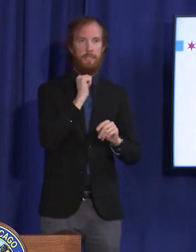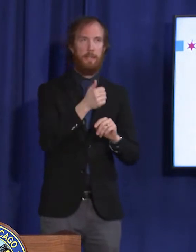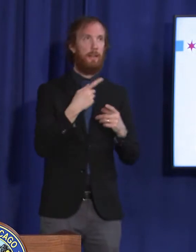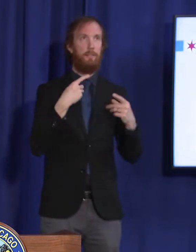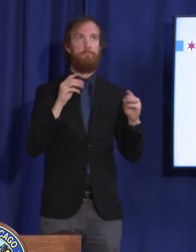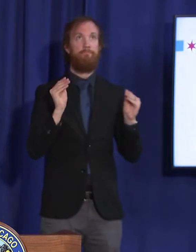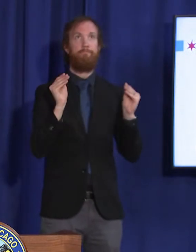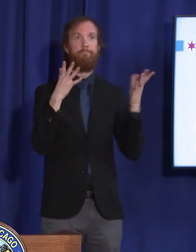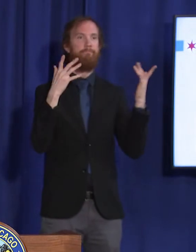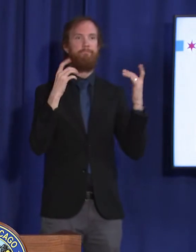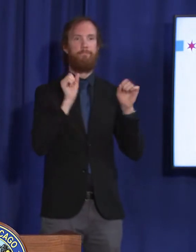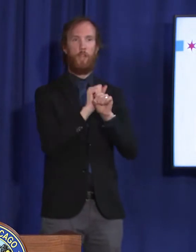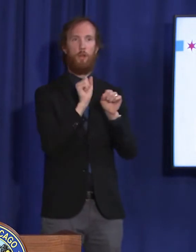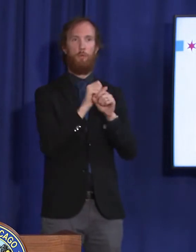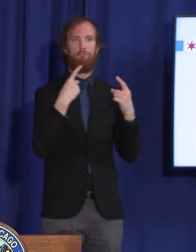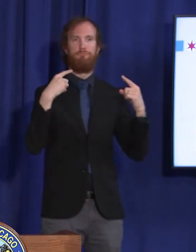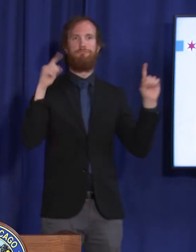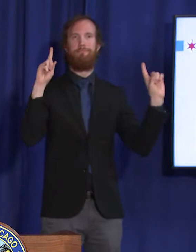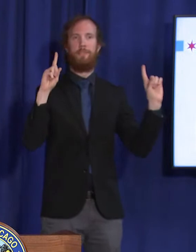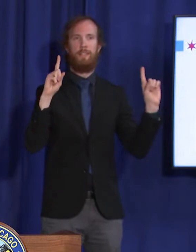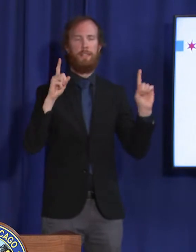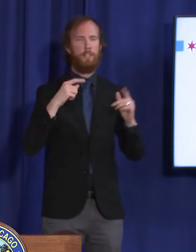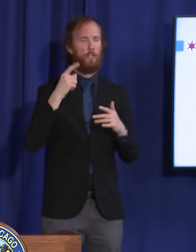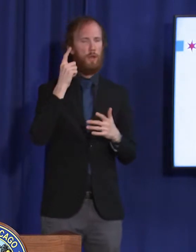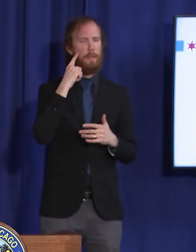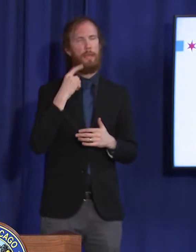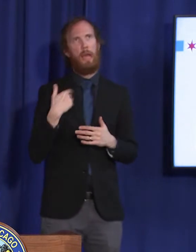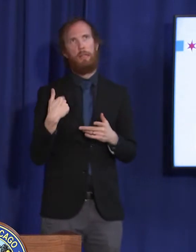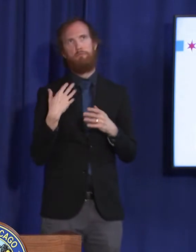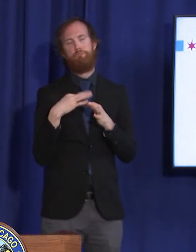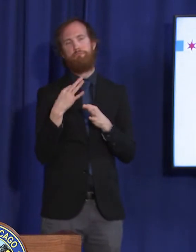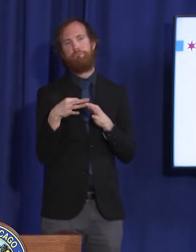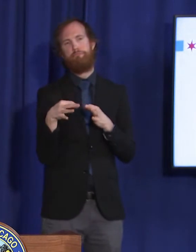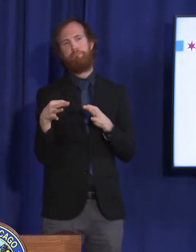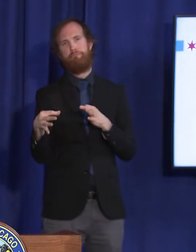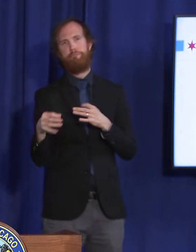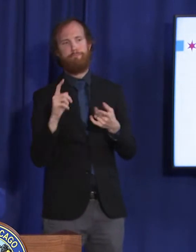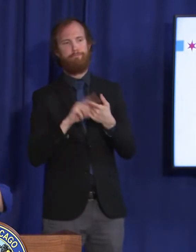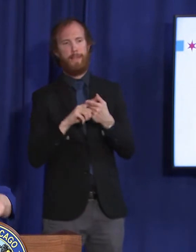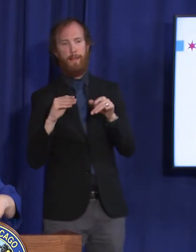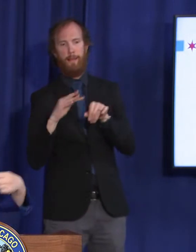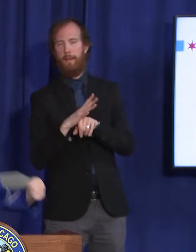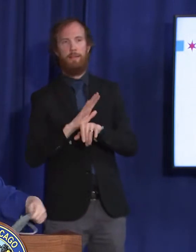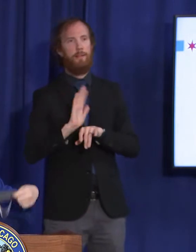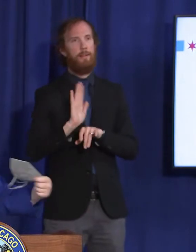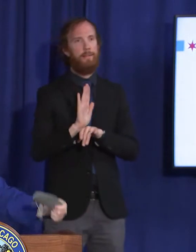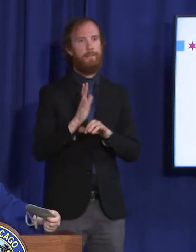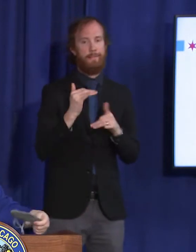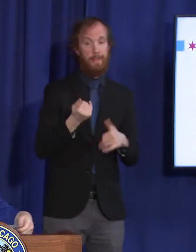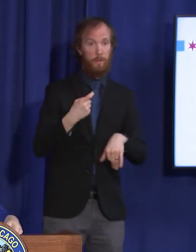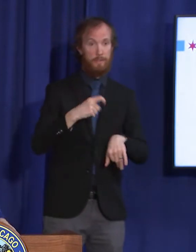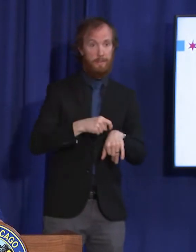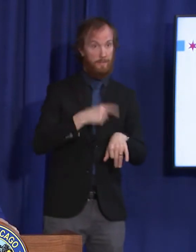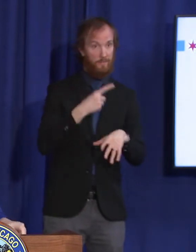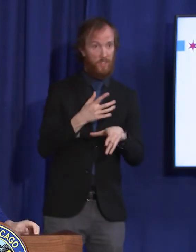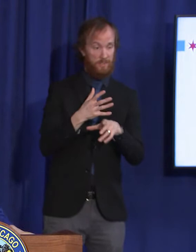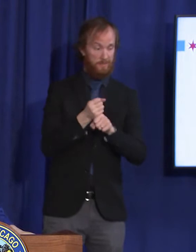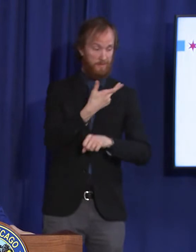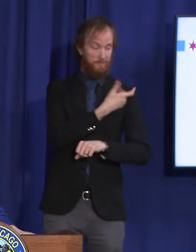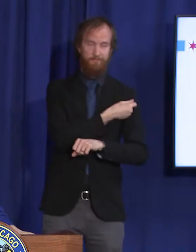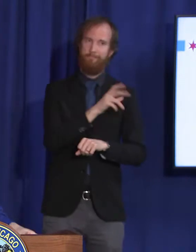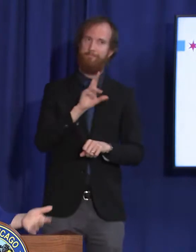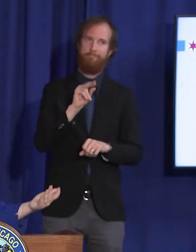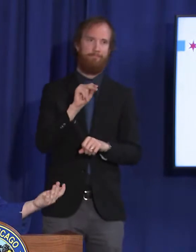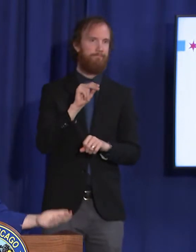late if you say, I'm going to wait and see, do we have a surge later? Okay, now it's time to get a vaccine. That protection doesn't come until the